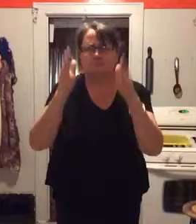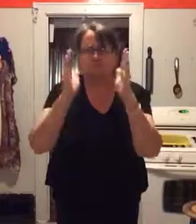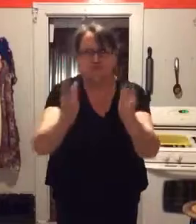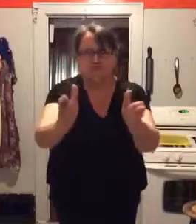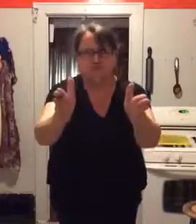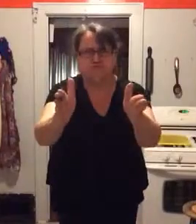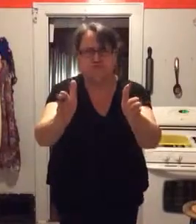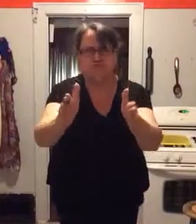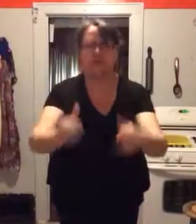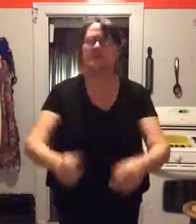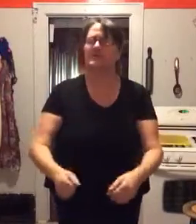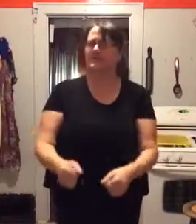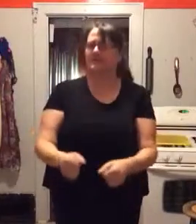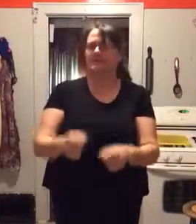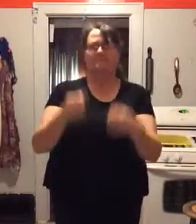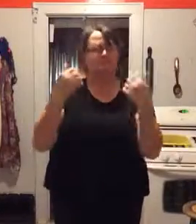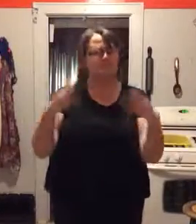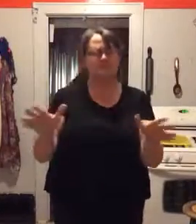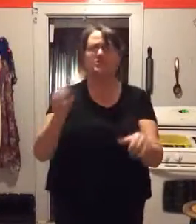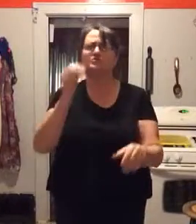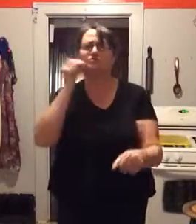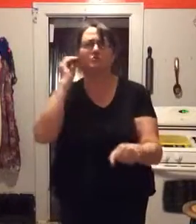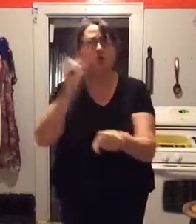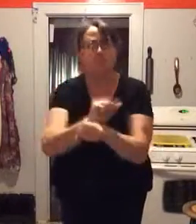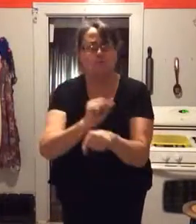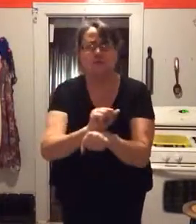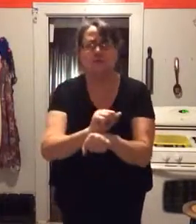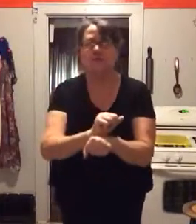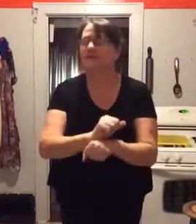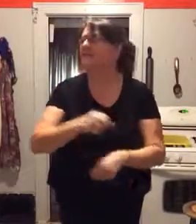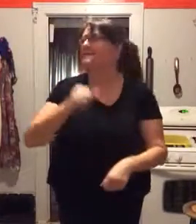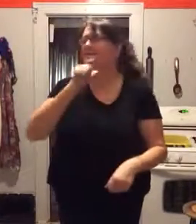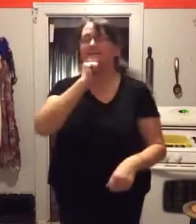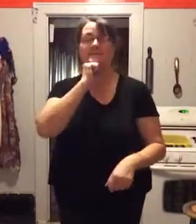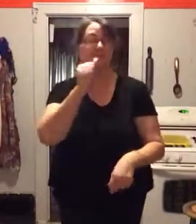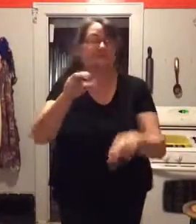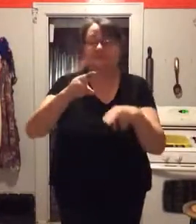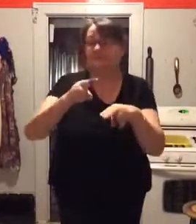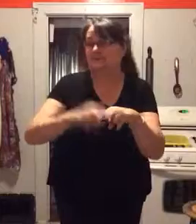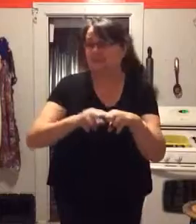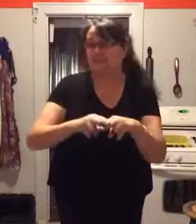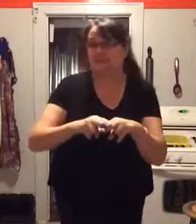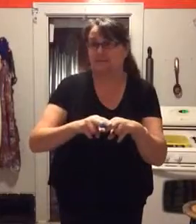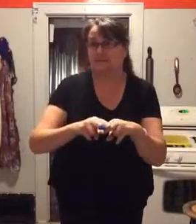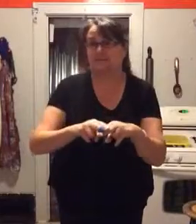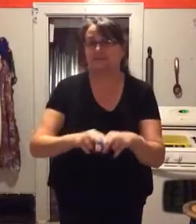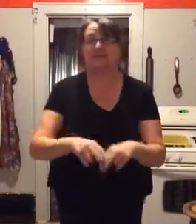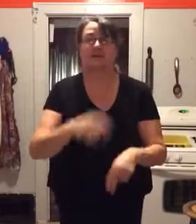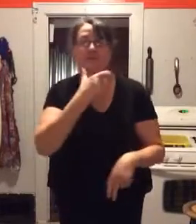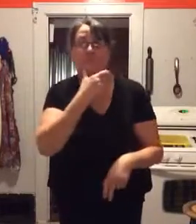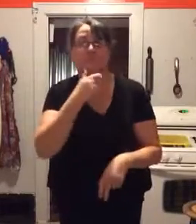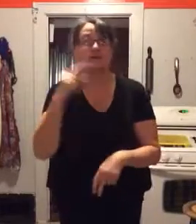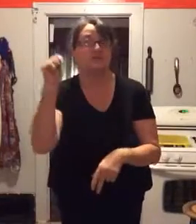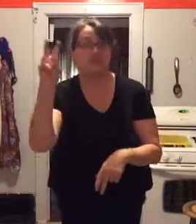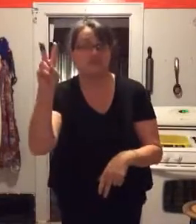and you don't spend every waking hour watching TV or